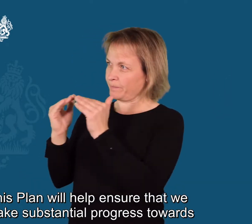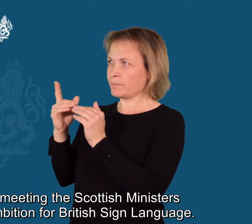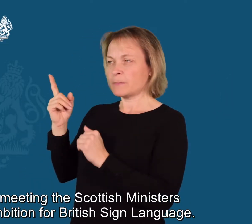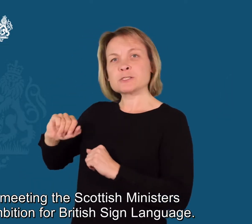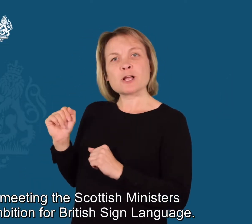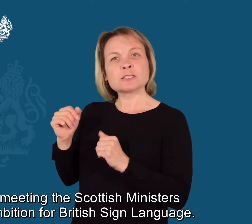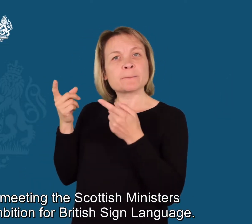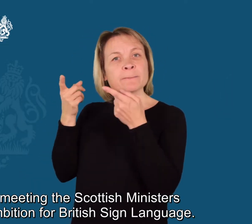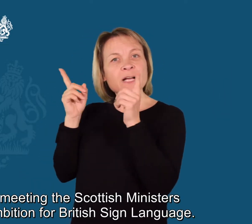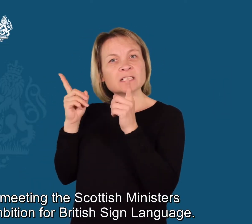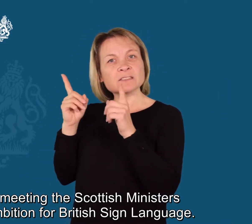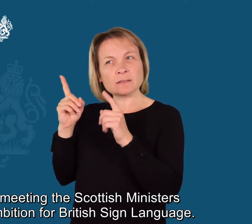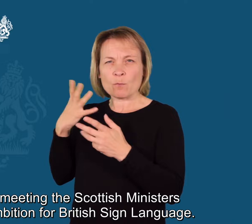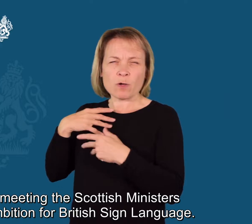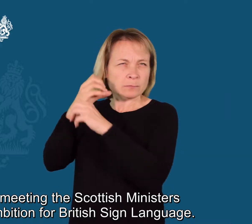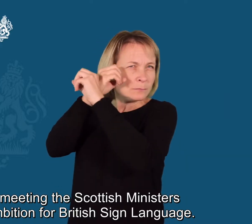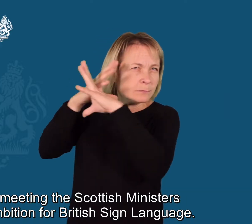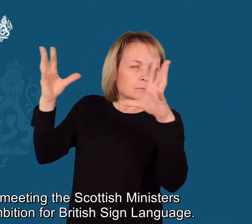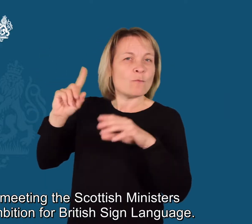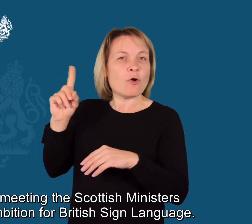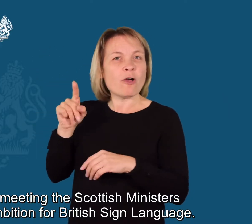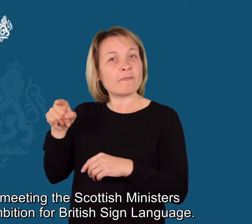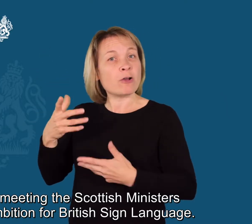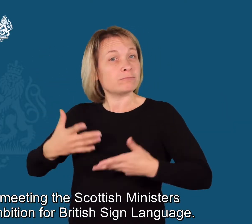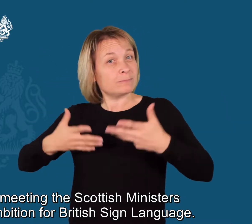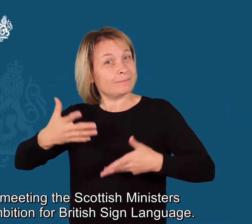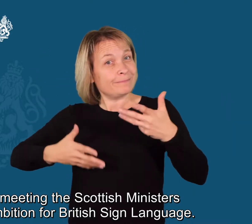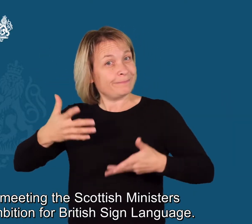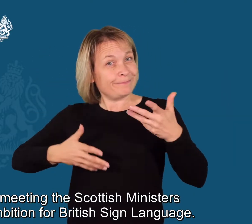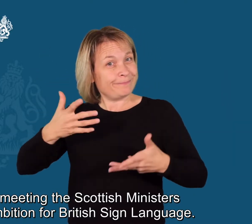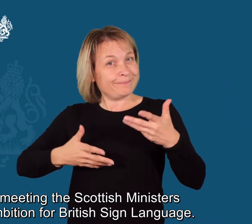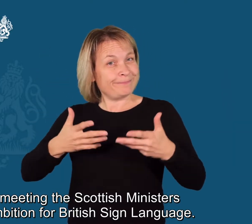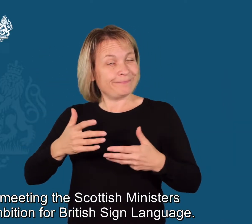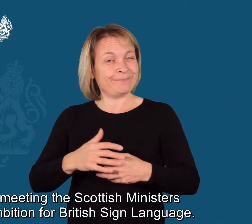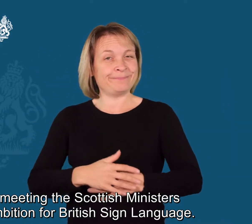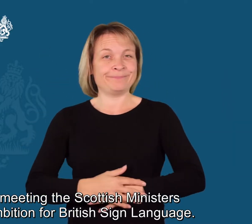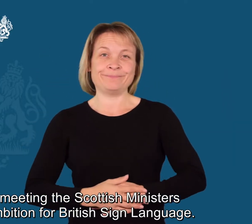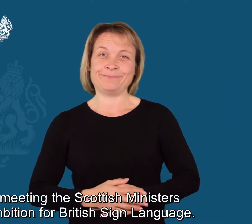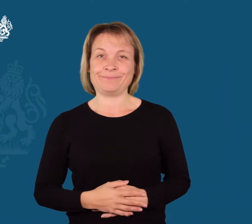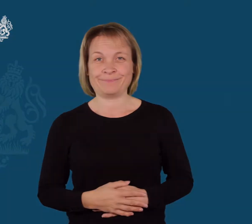progress towards meeting the Scottish Minister's ambition for British Sign Language.